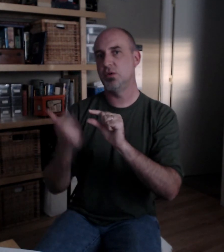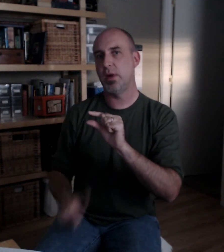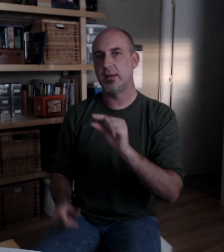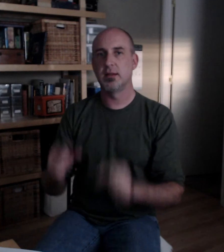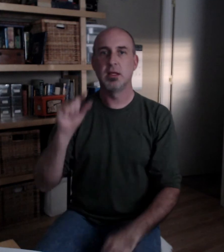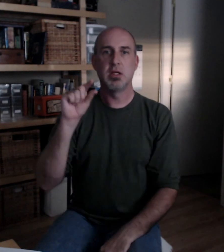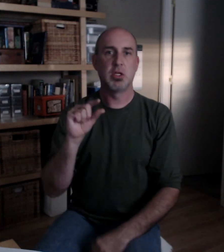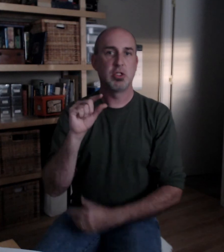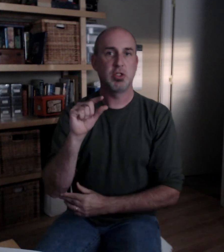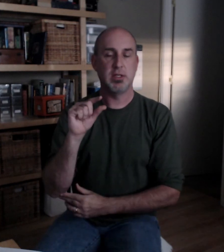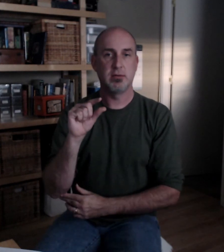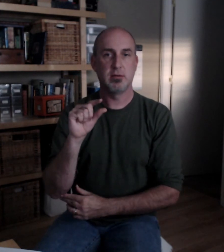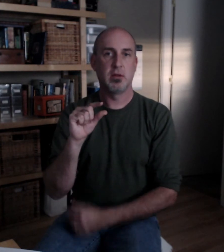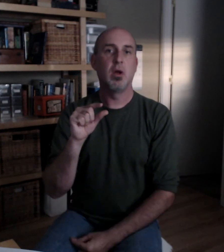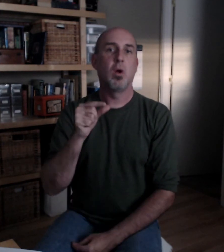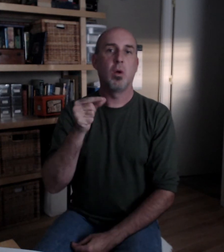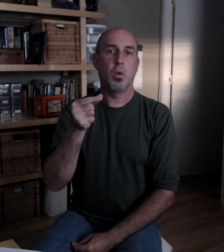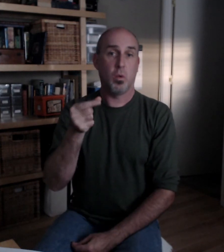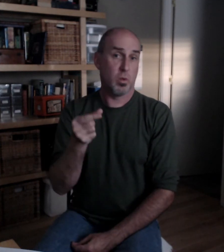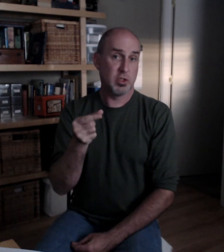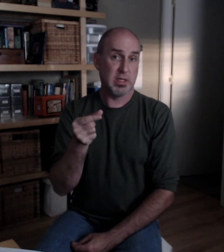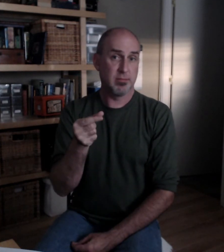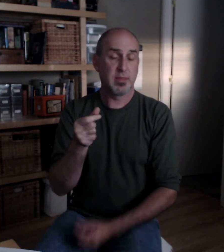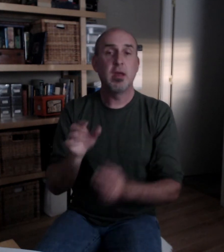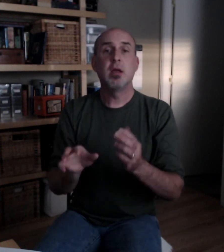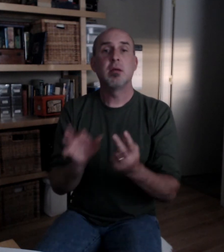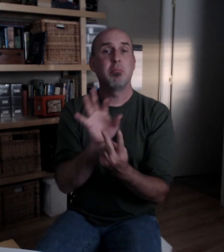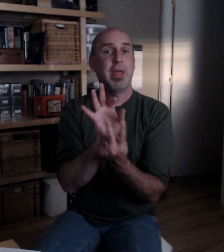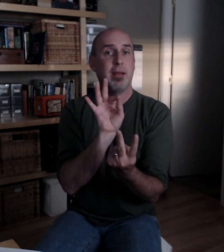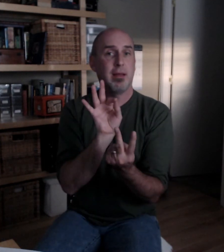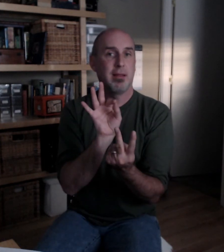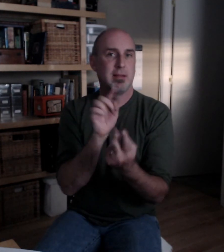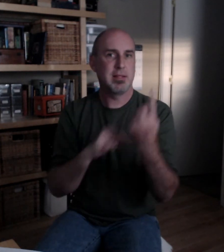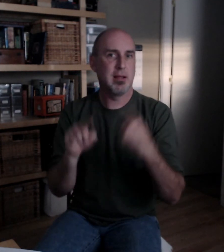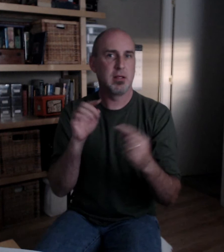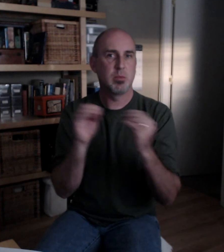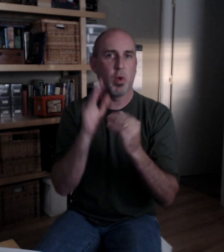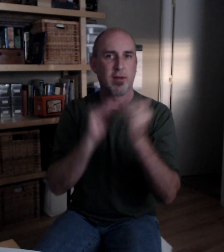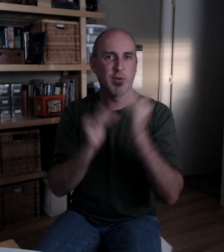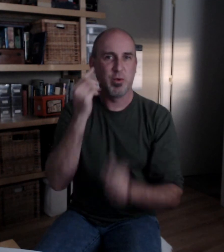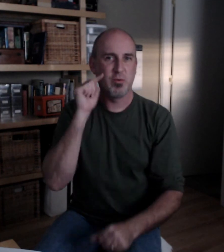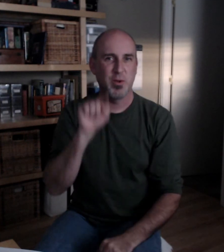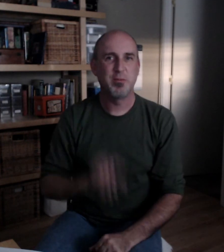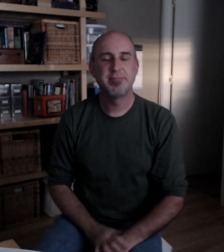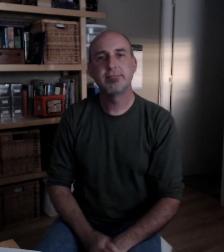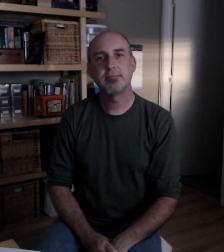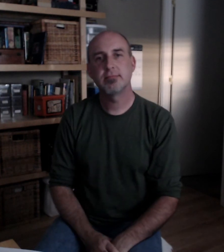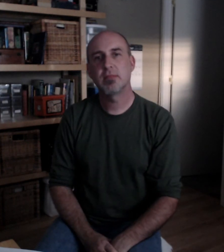right. G. Or G. Pick the sign that is more comfortable for you. All